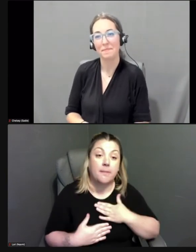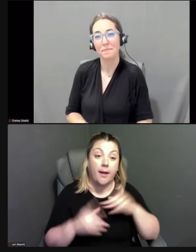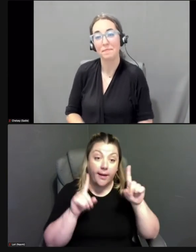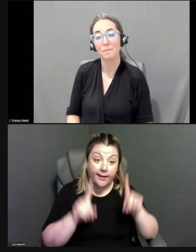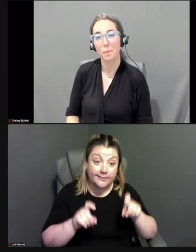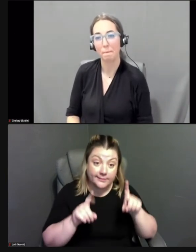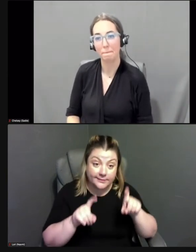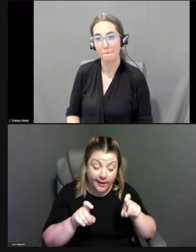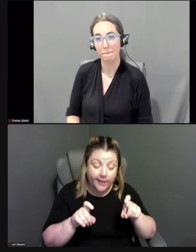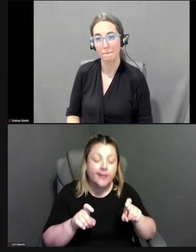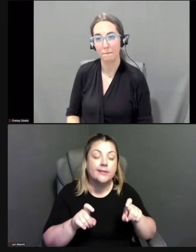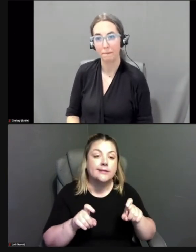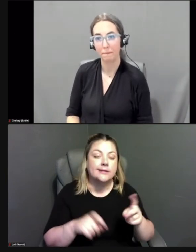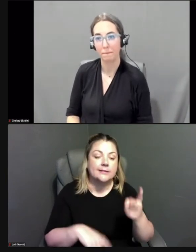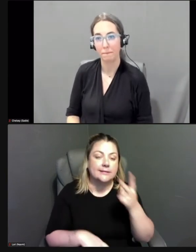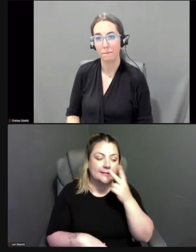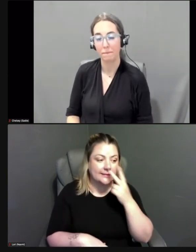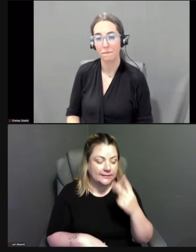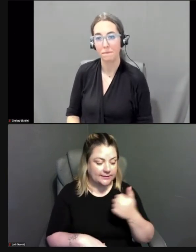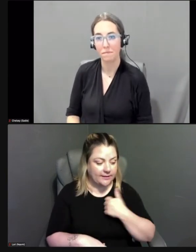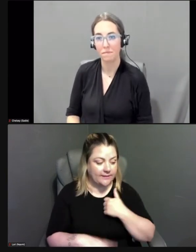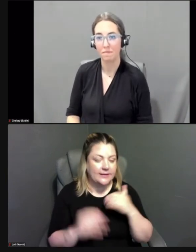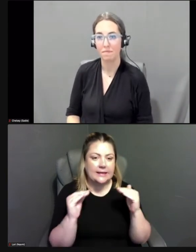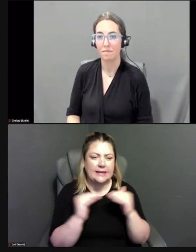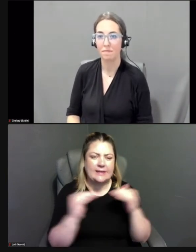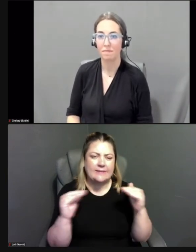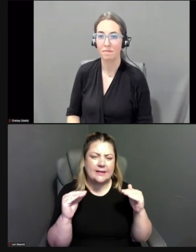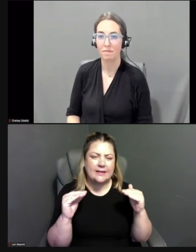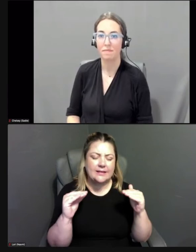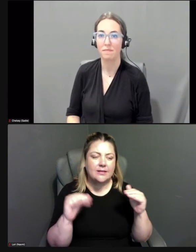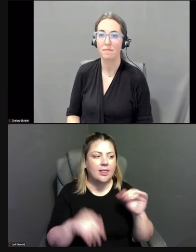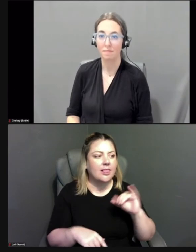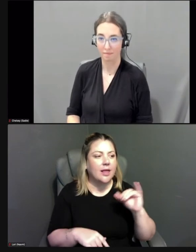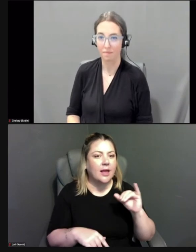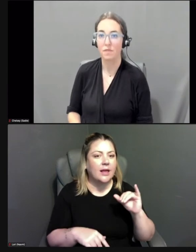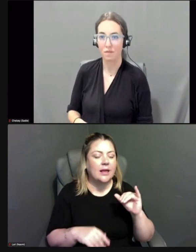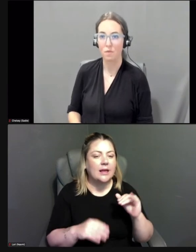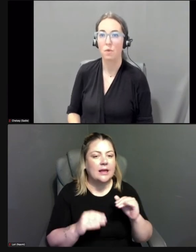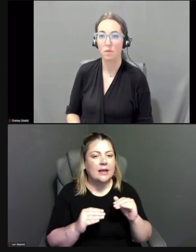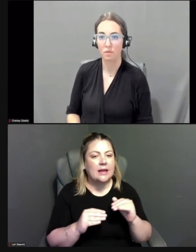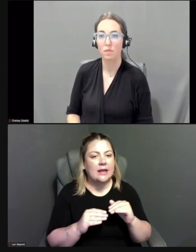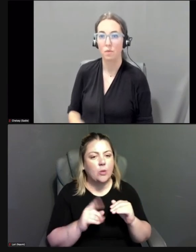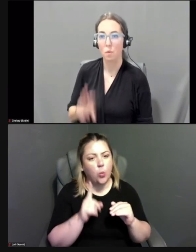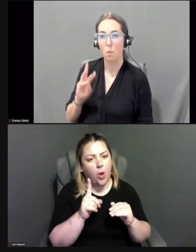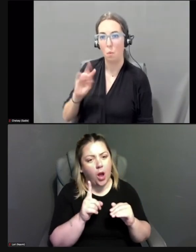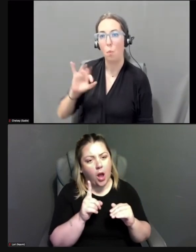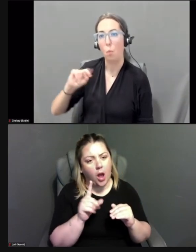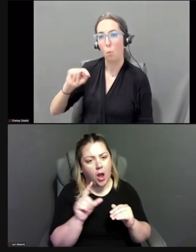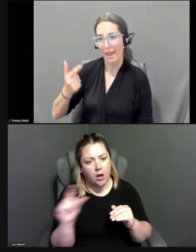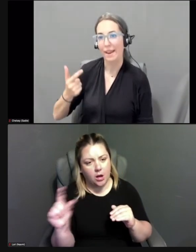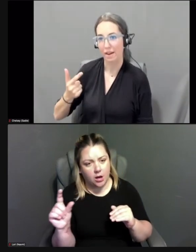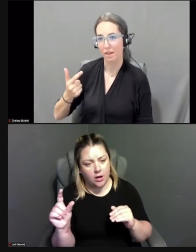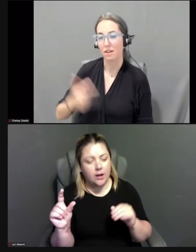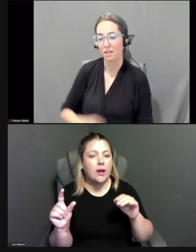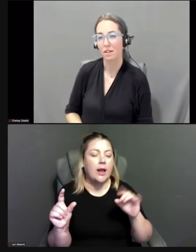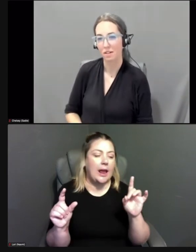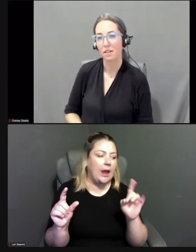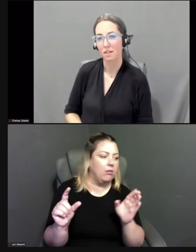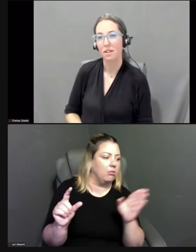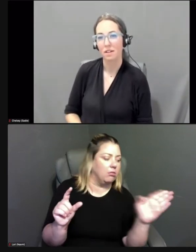am evenly winged, essentially. So I basically have an even 1 wing and 8 wing. And I think